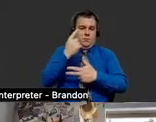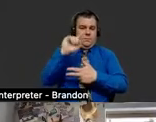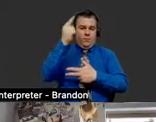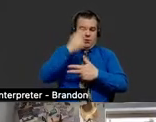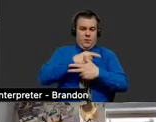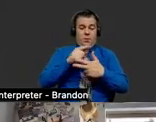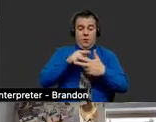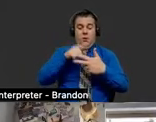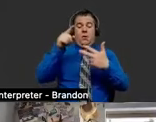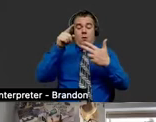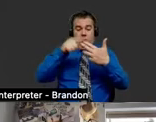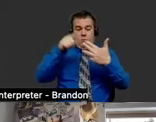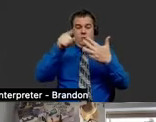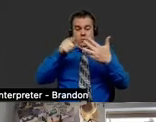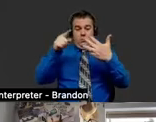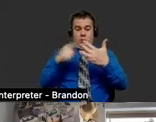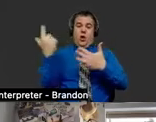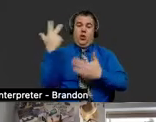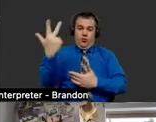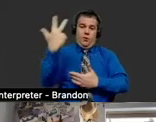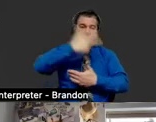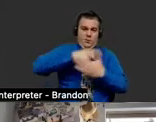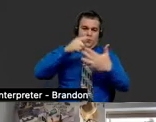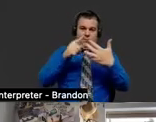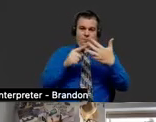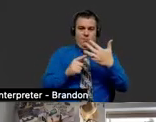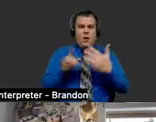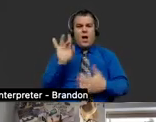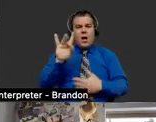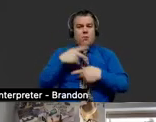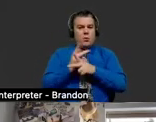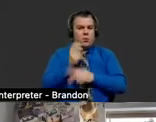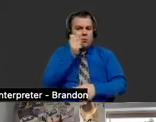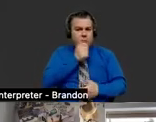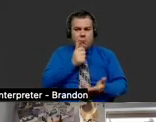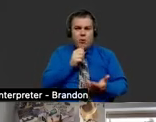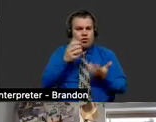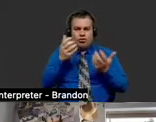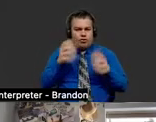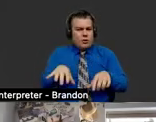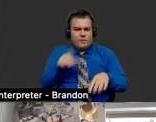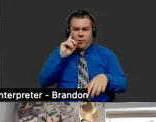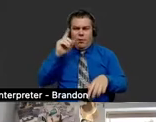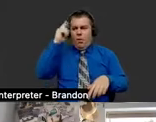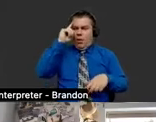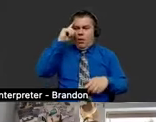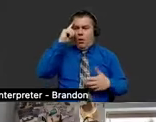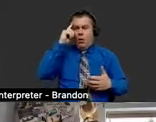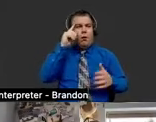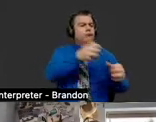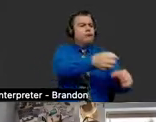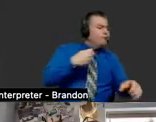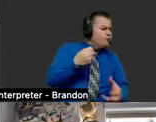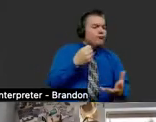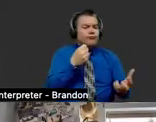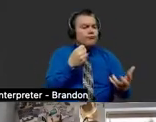the products. By the way, 8 products a day. Woo! You don't have a chance to think about looking in the fridge and craving.